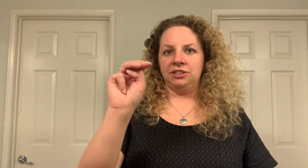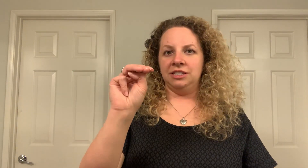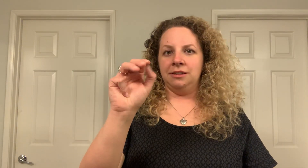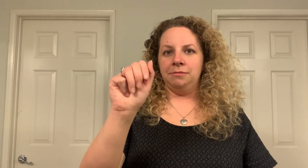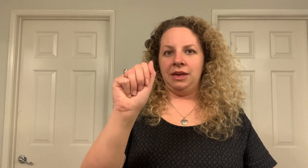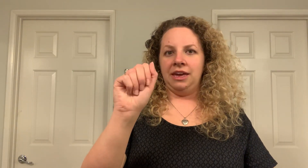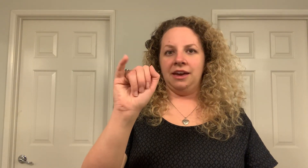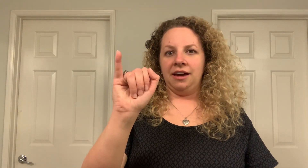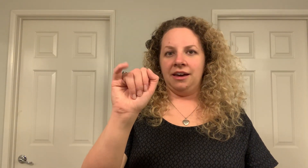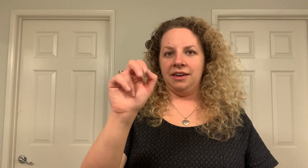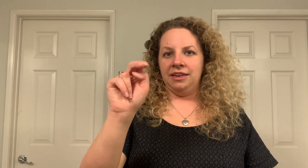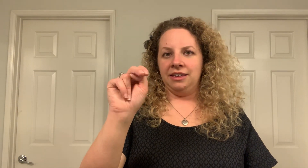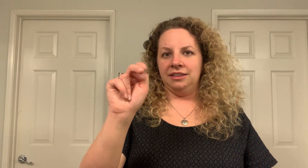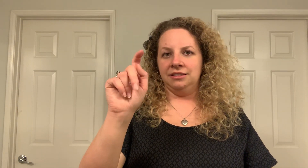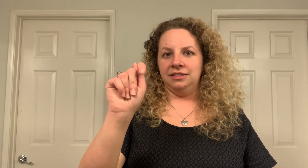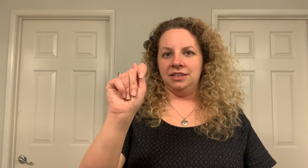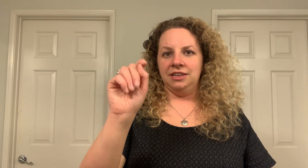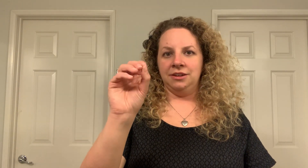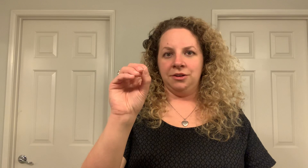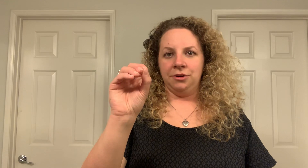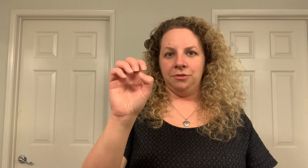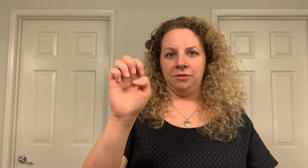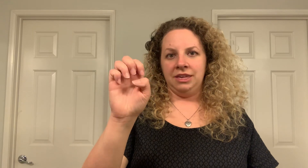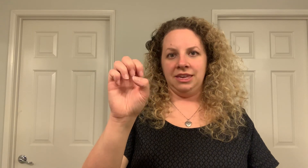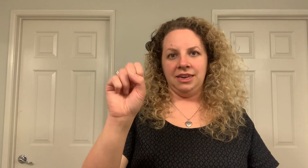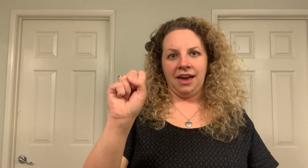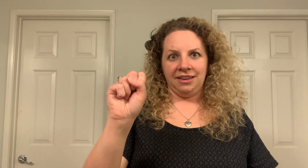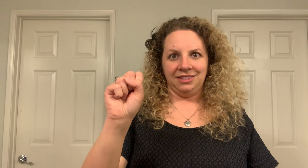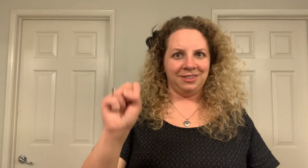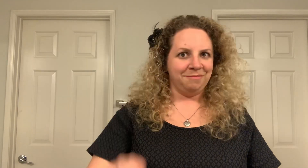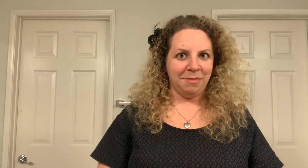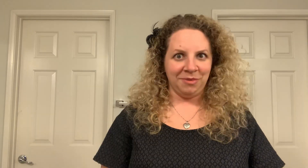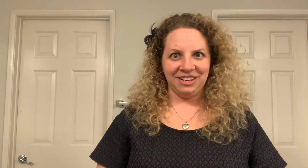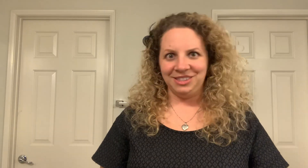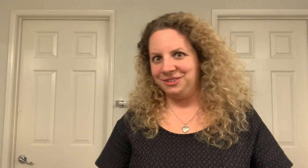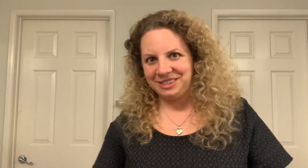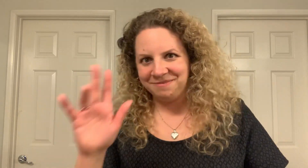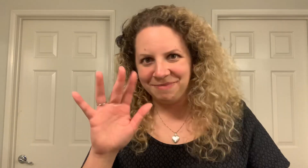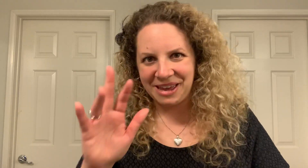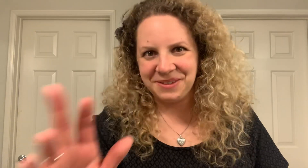M-A-I-N-T-O-E-S. Memorize those. Bye.